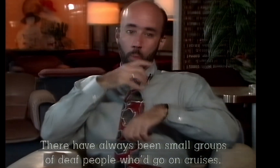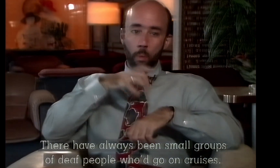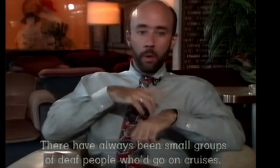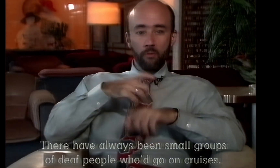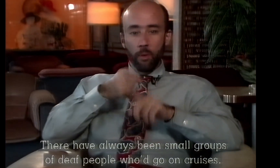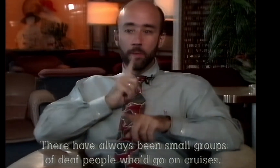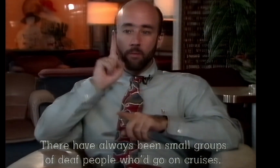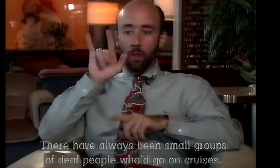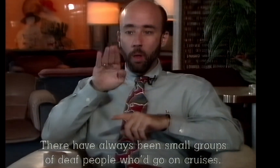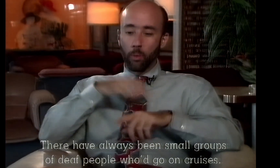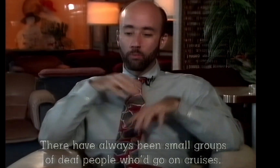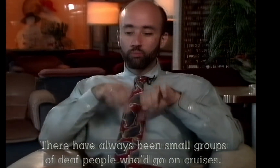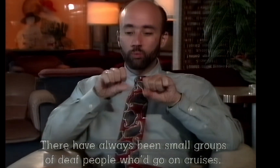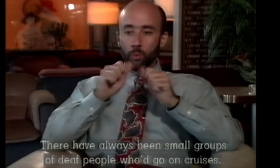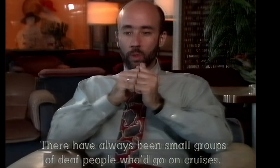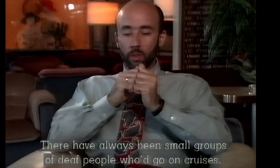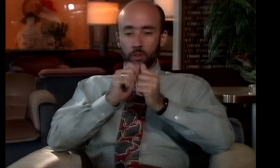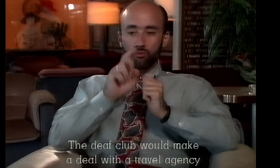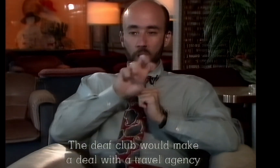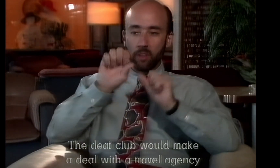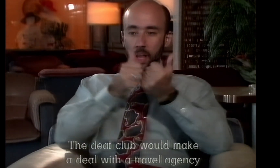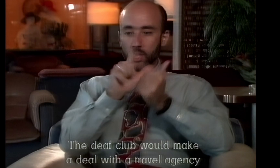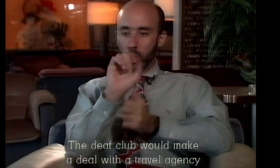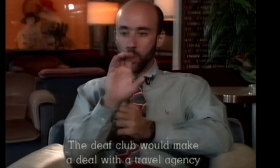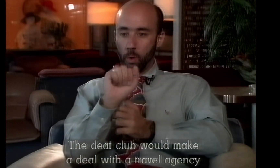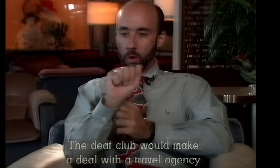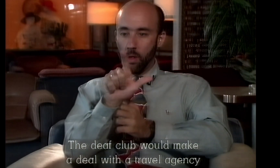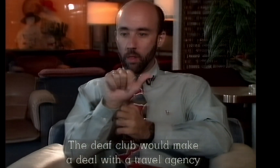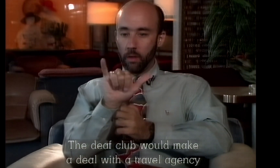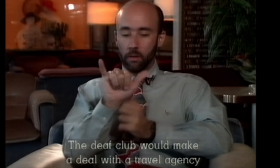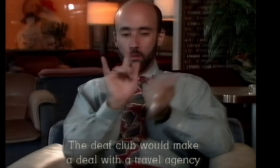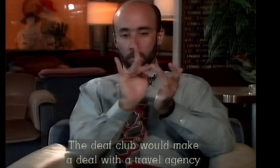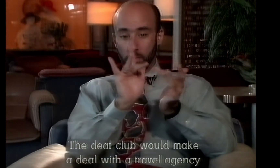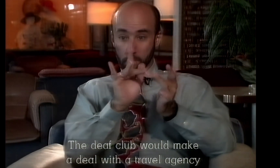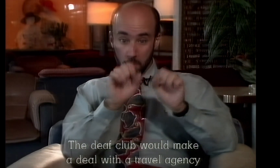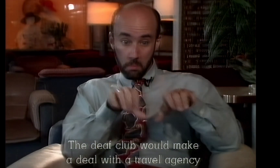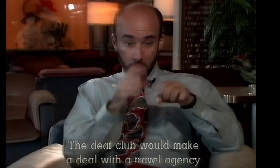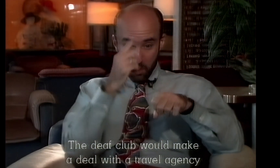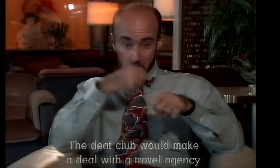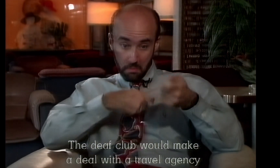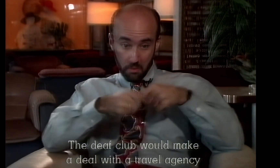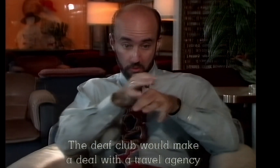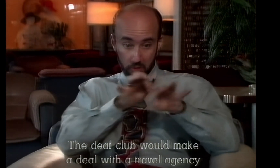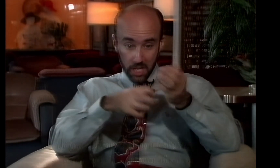Usually a woman from the deaf club would make a deal with a local travel agency to get a free ticket in exchange for bringing a group of deaf people